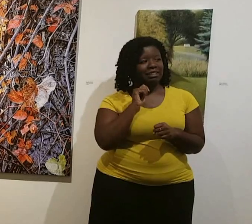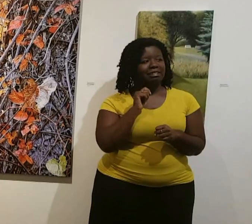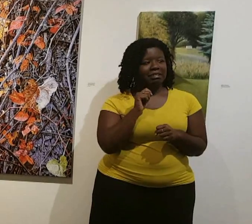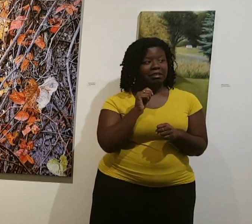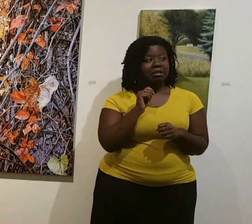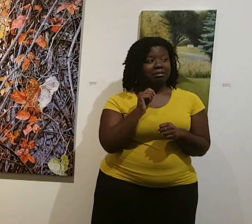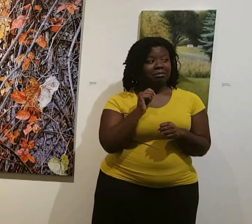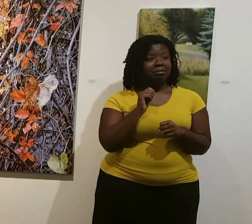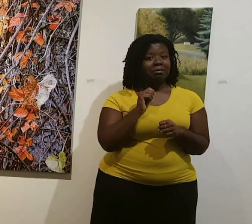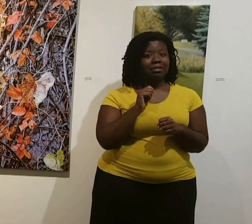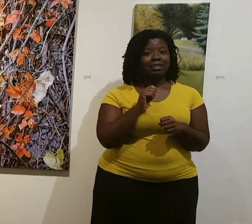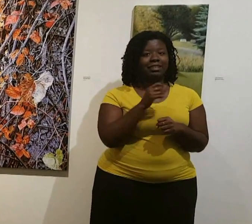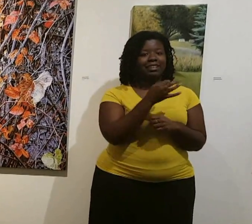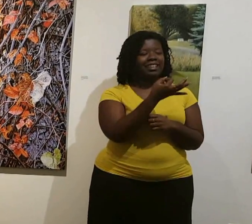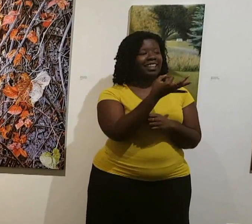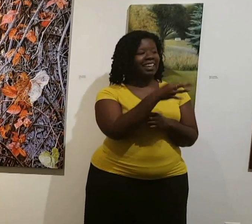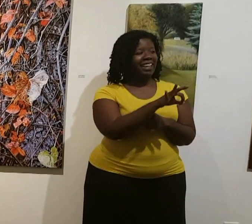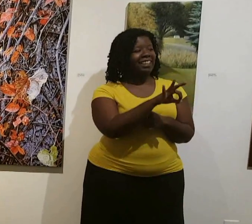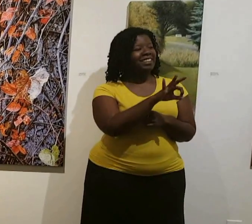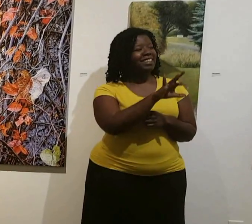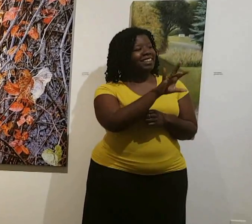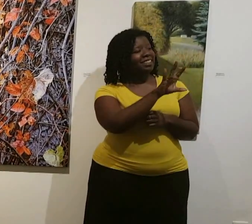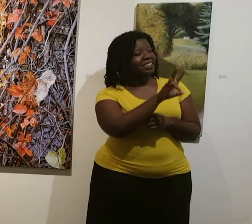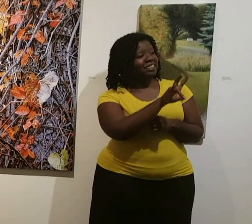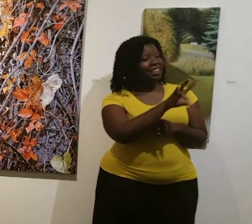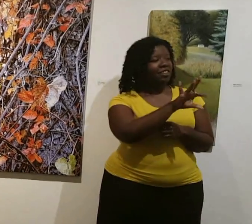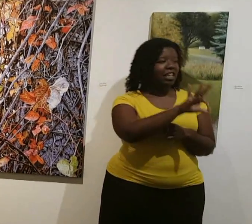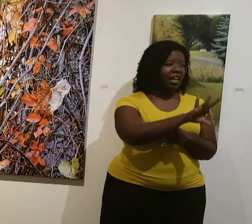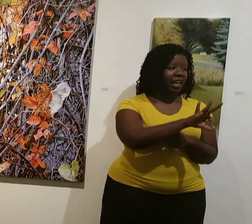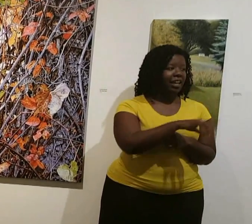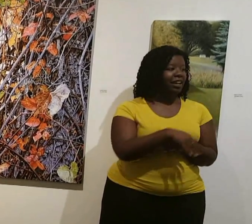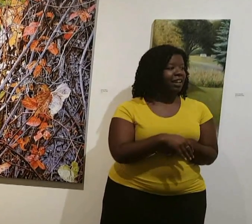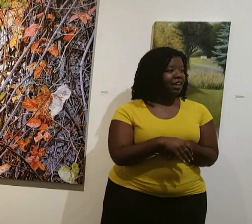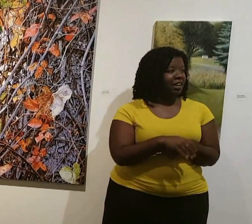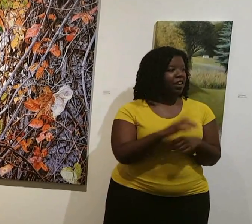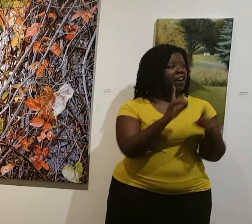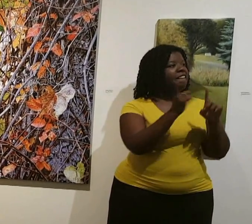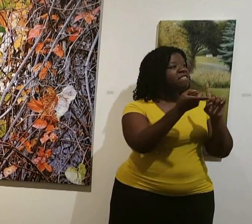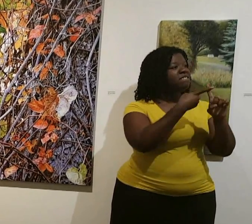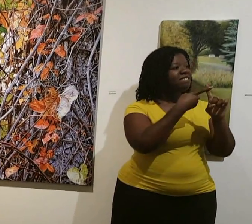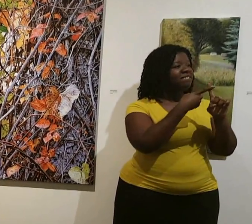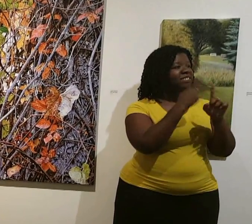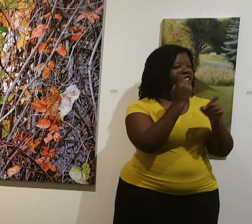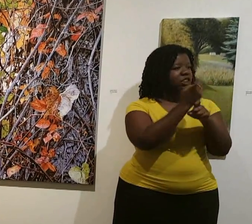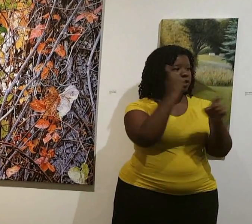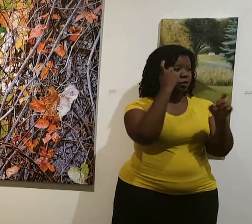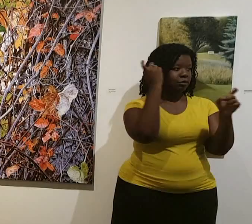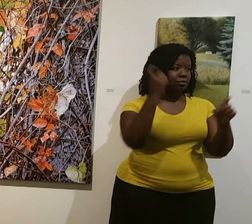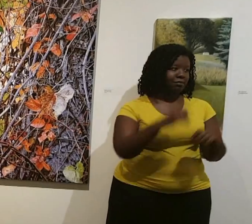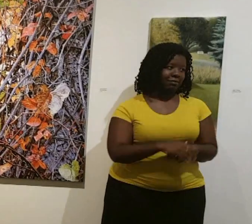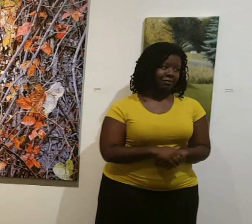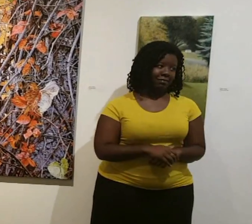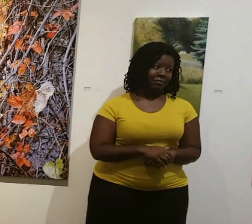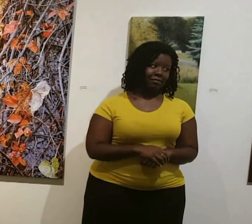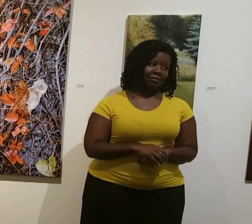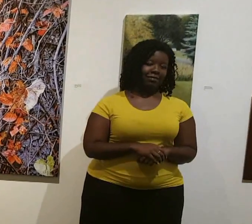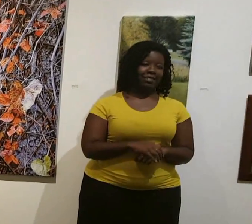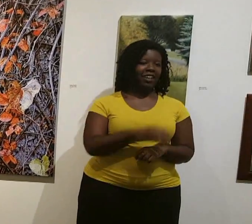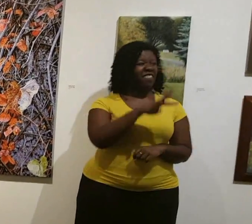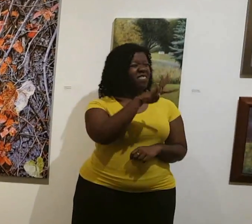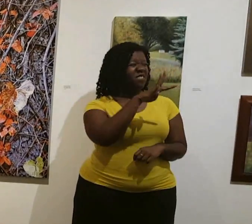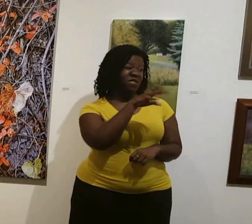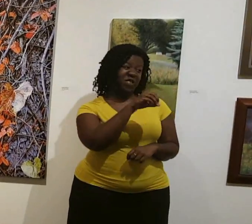only, yes, it's, 1979? or something like that. 1979, that's 40 years ago.